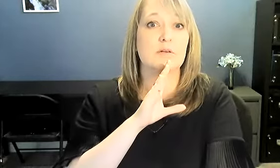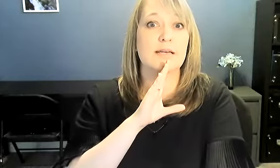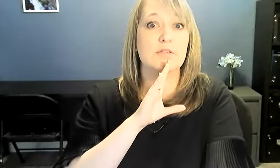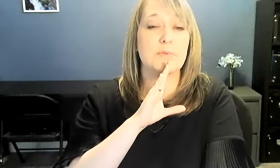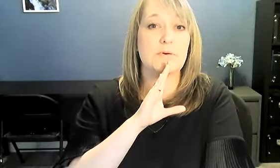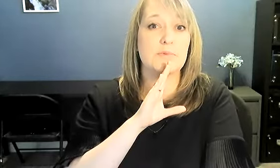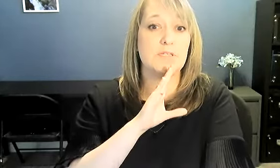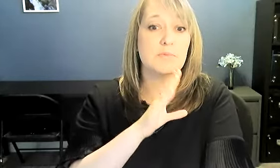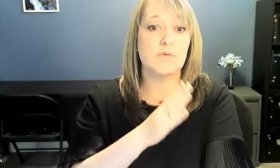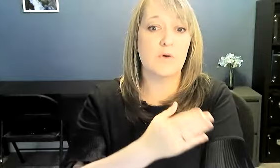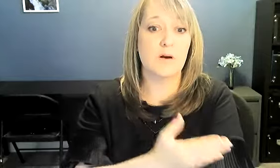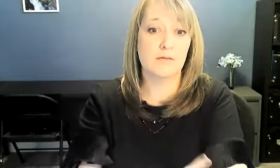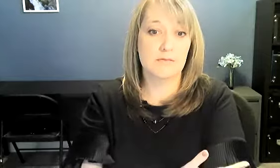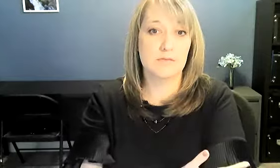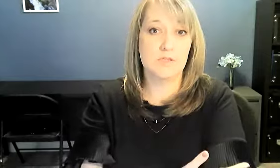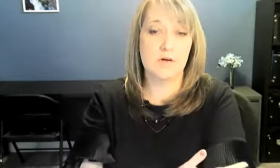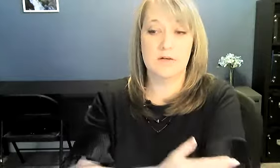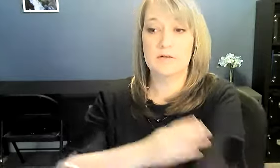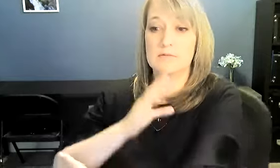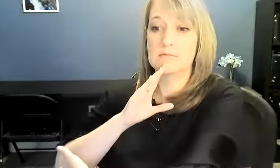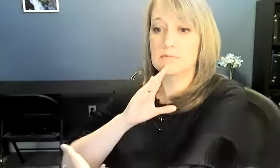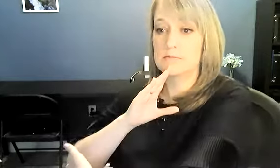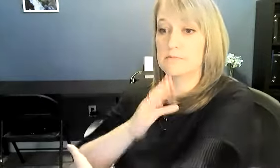hand shape I was mentioning before. Daughter.